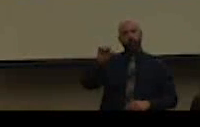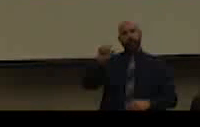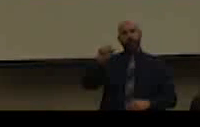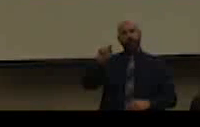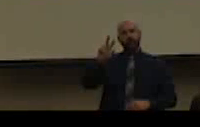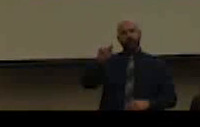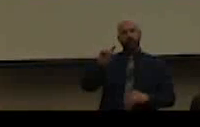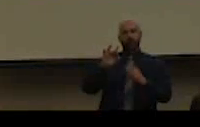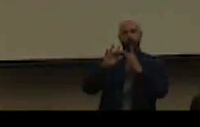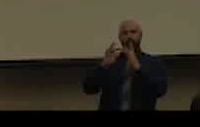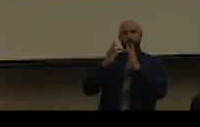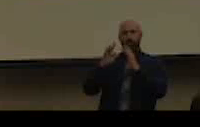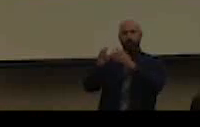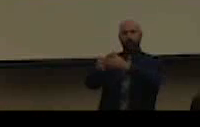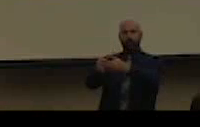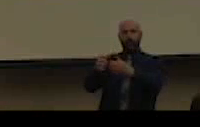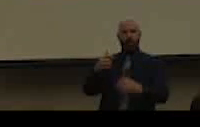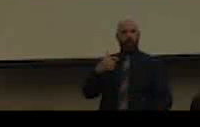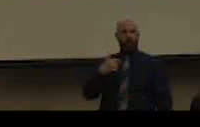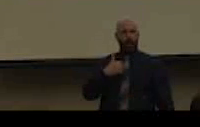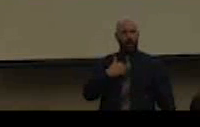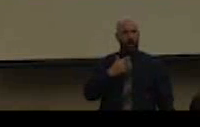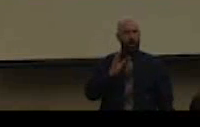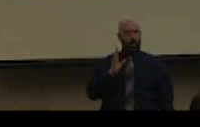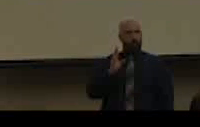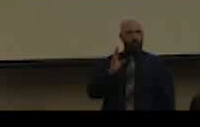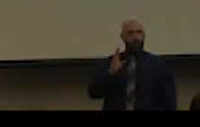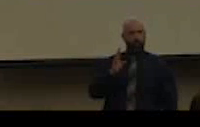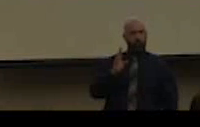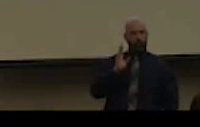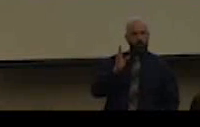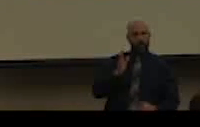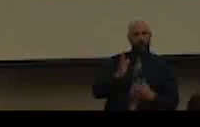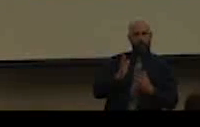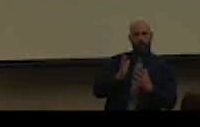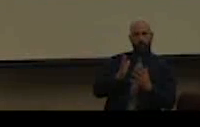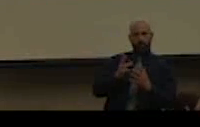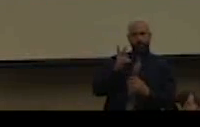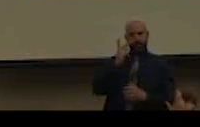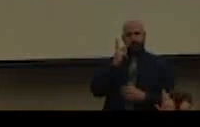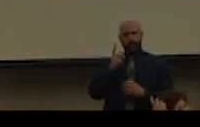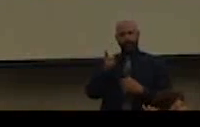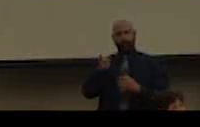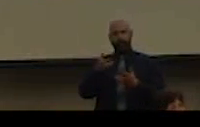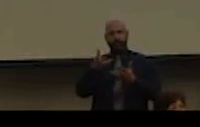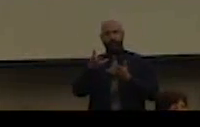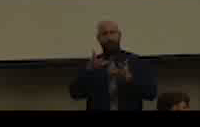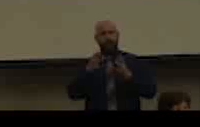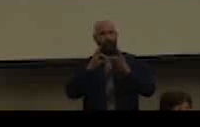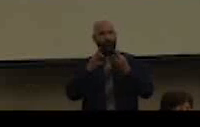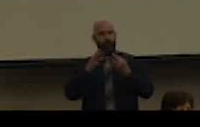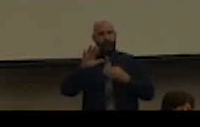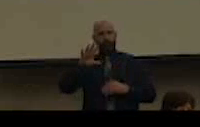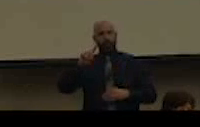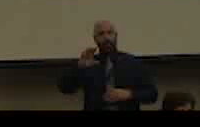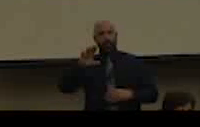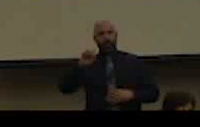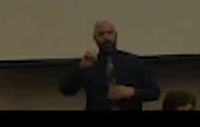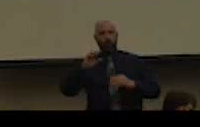the extent they have even had conversation about engaging family childcare homes. Sure. I think also